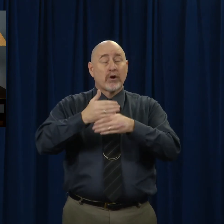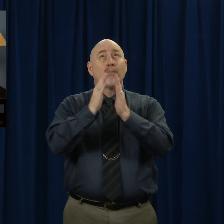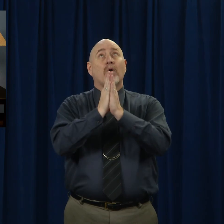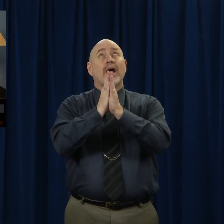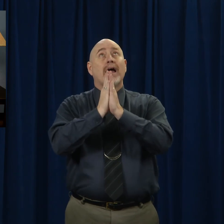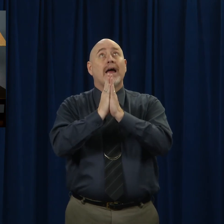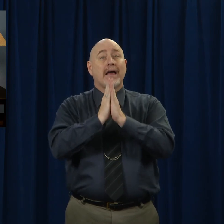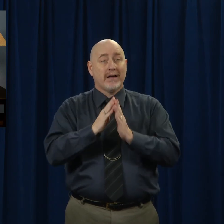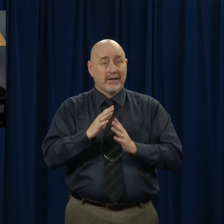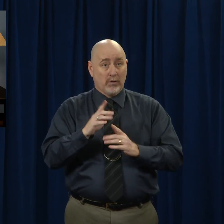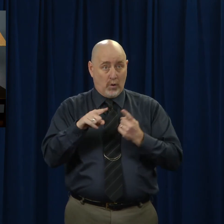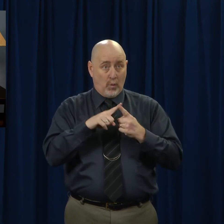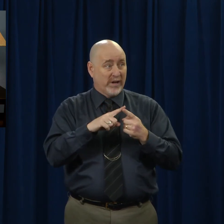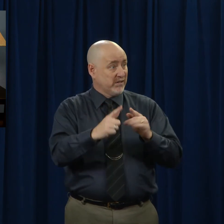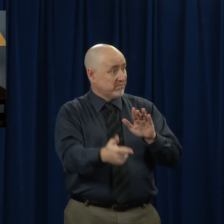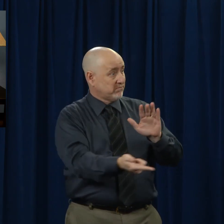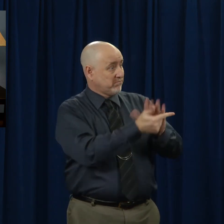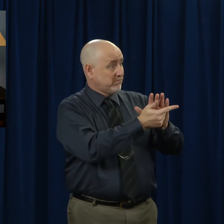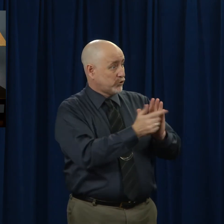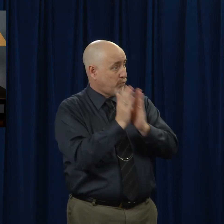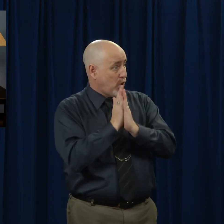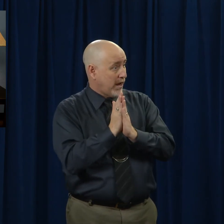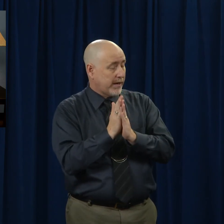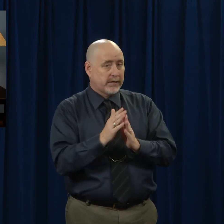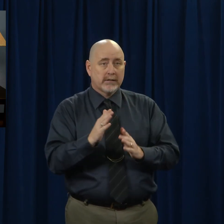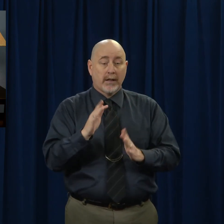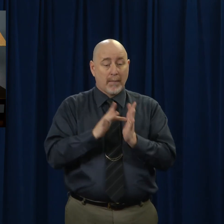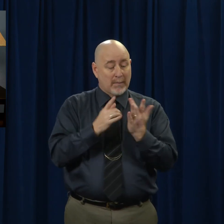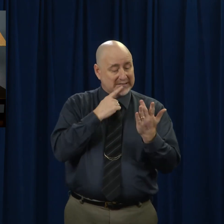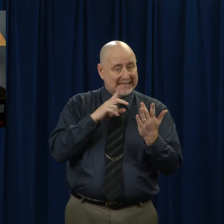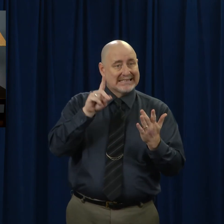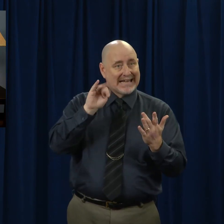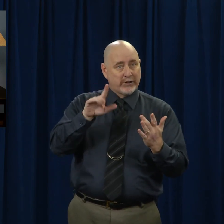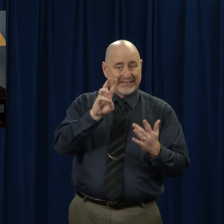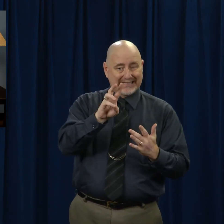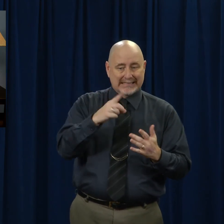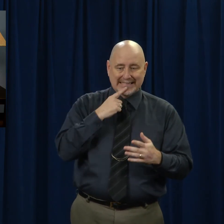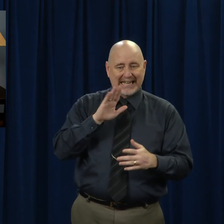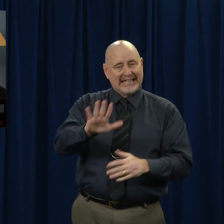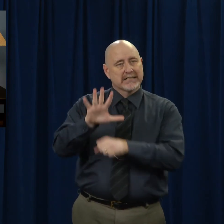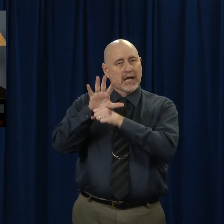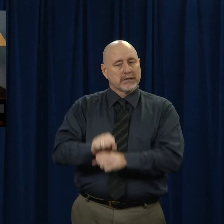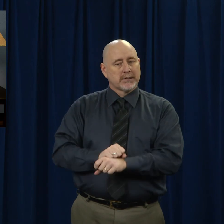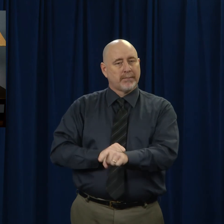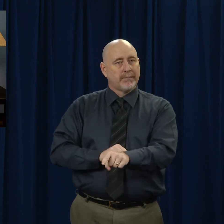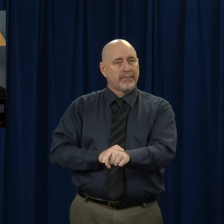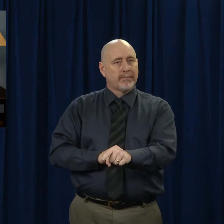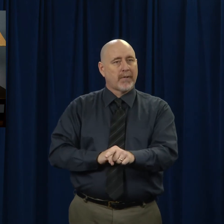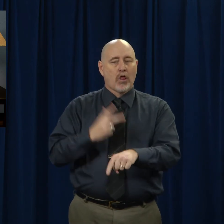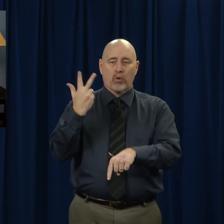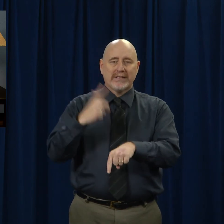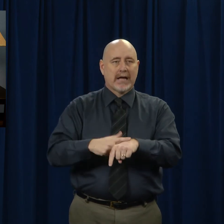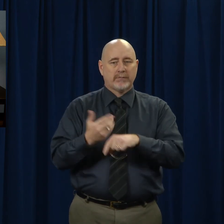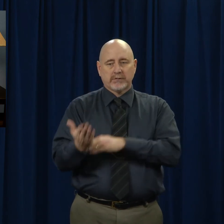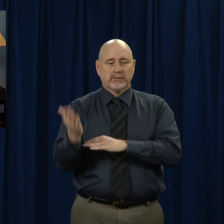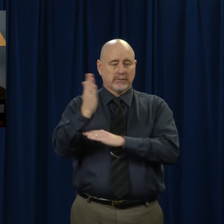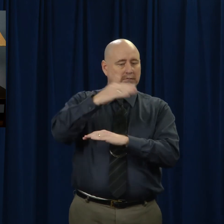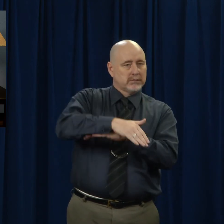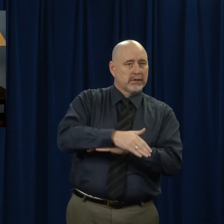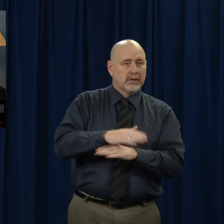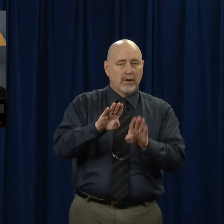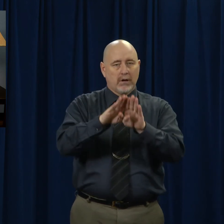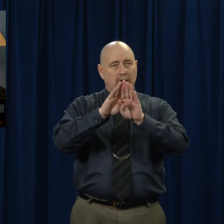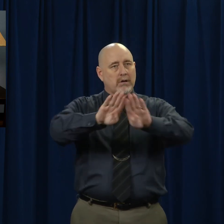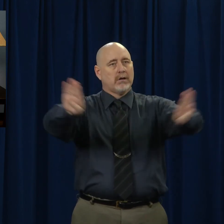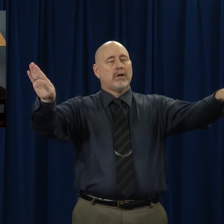window, even when it meant breaking the law? The Bible says in Daniel 6, it was his custom. And 3 times a day he would open the